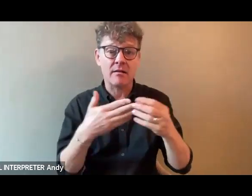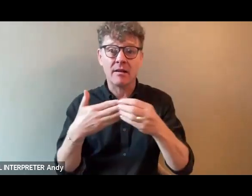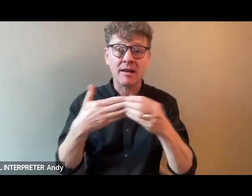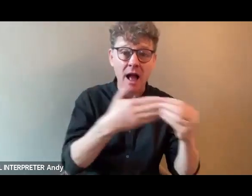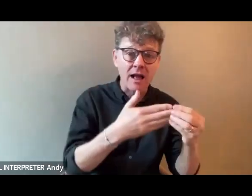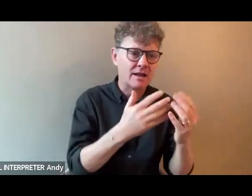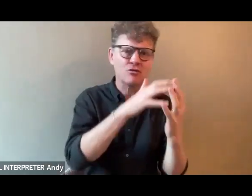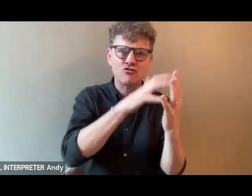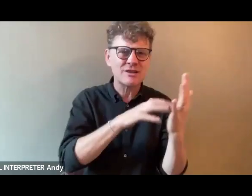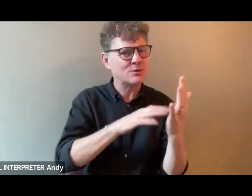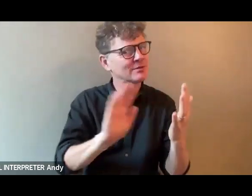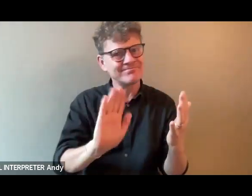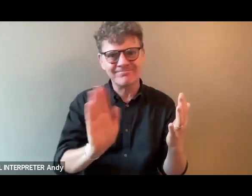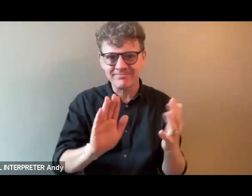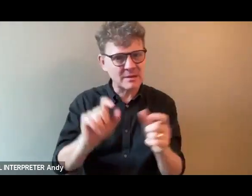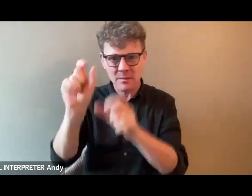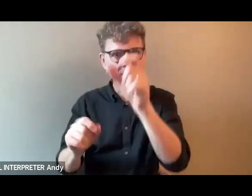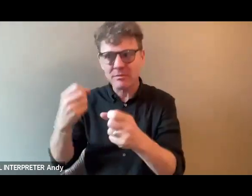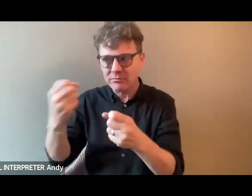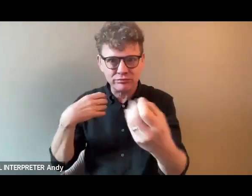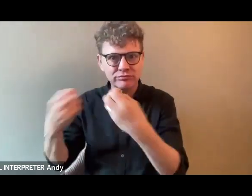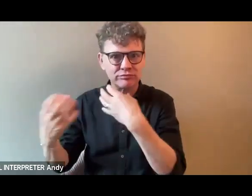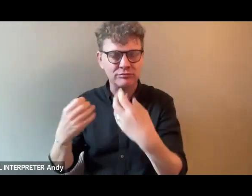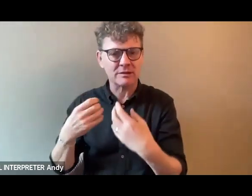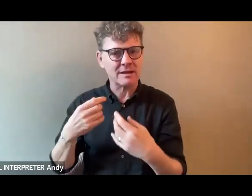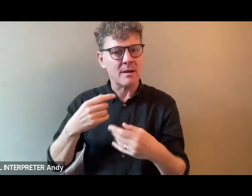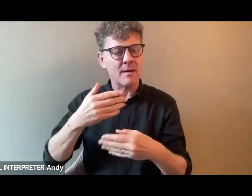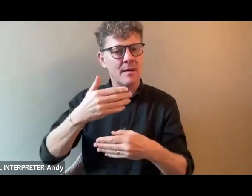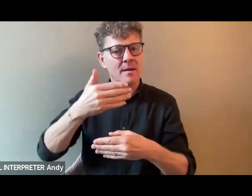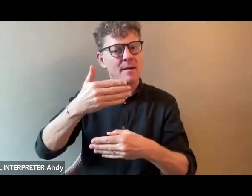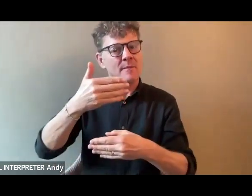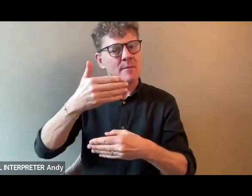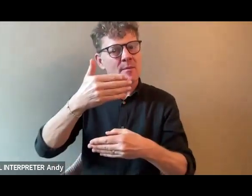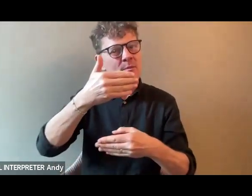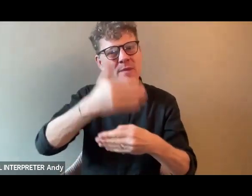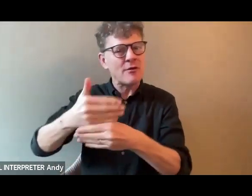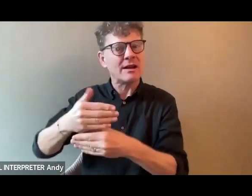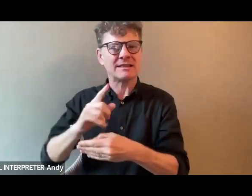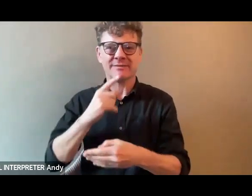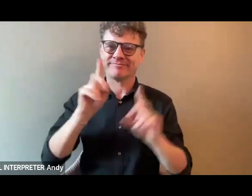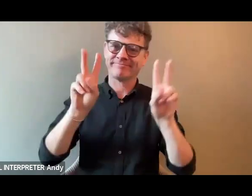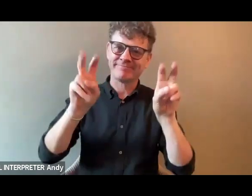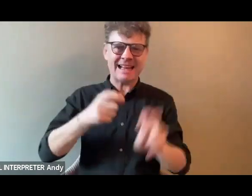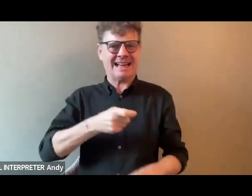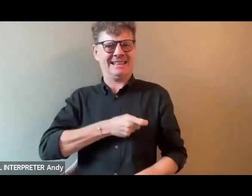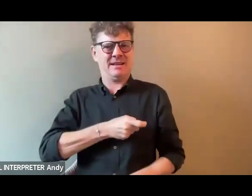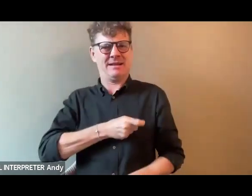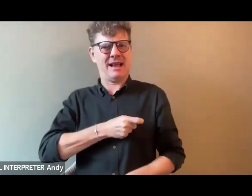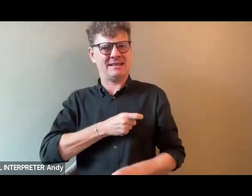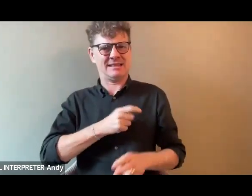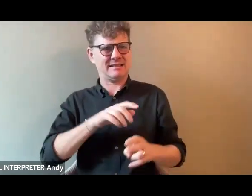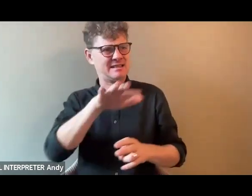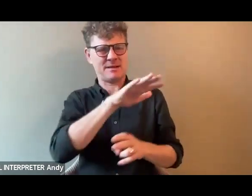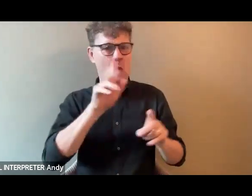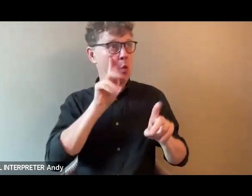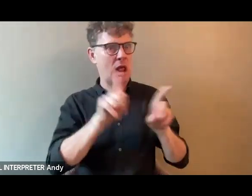talked about, as we said as we had in our infographic on barriers, archives as intimidating spaces, the kind of the fortress, the